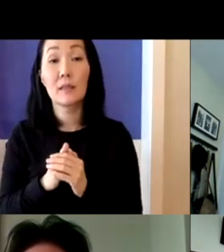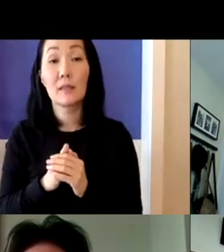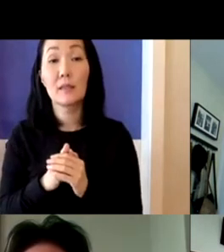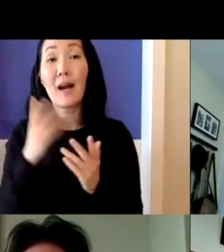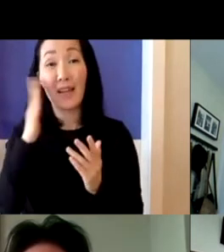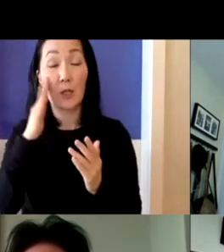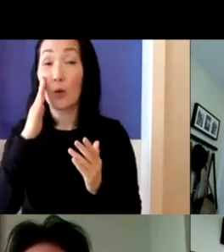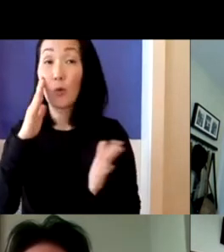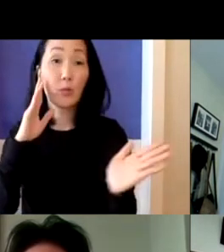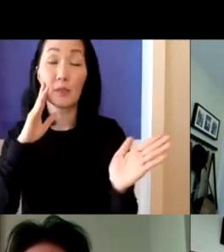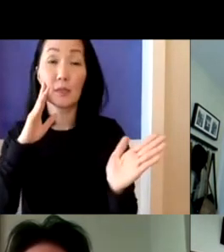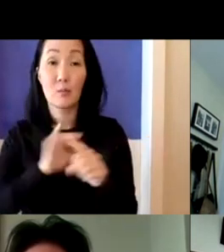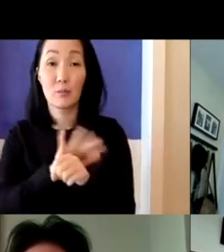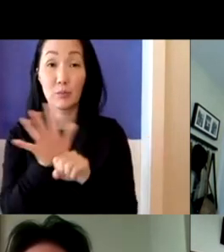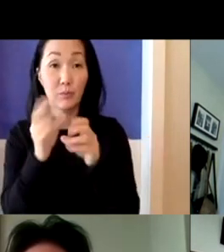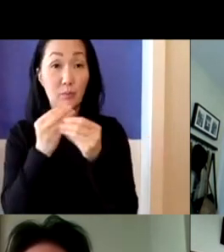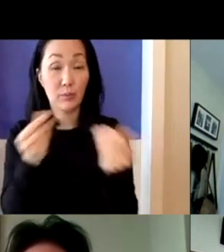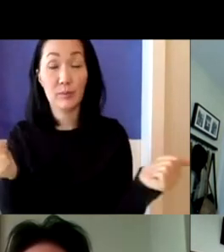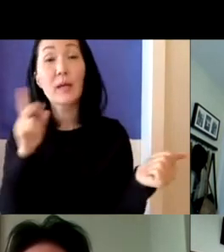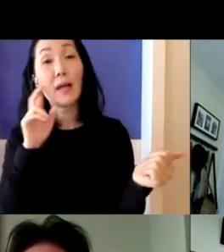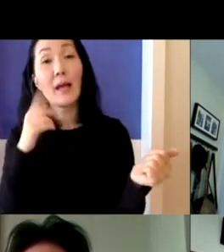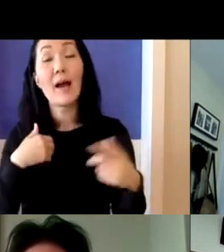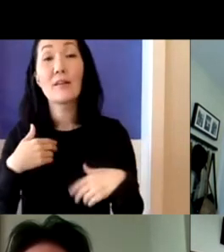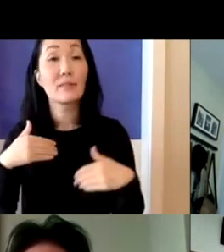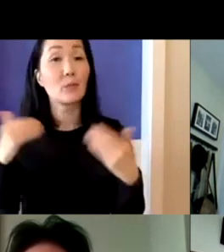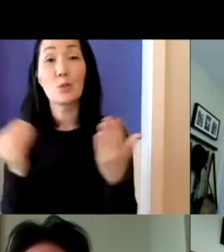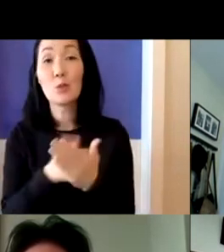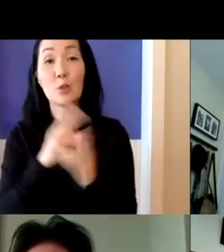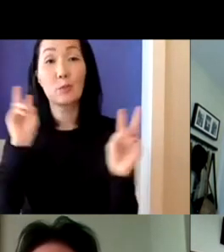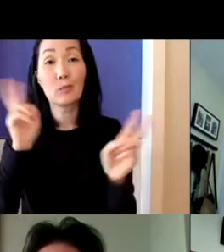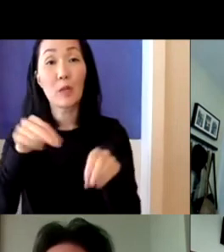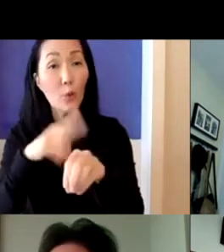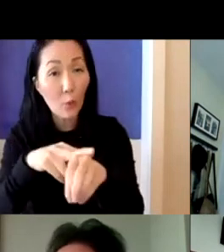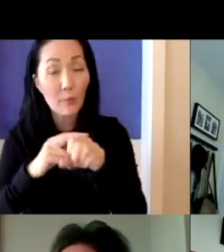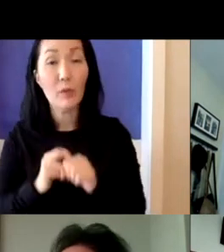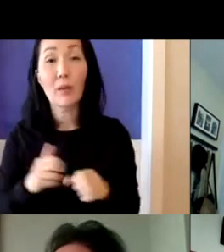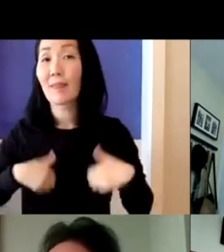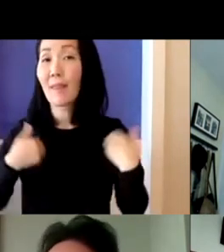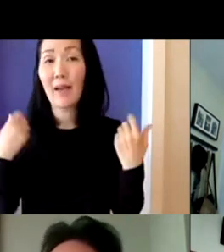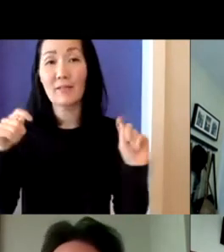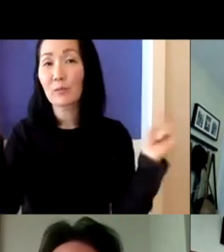different. But I'm confident that downtown will rebound, but it will be different.